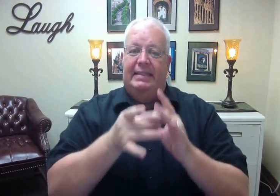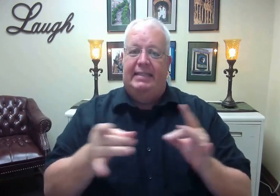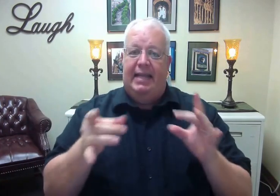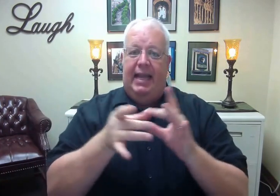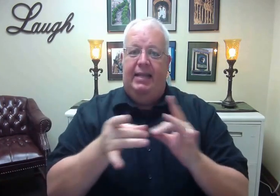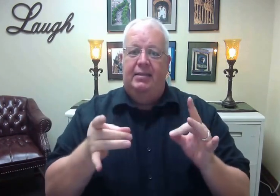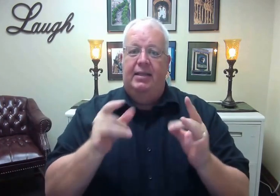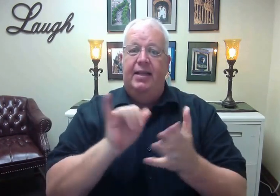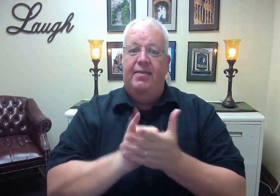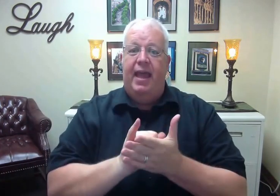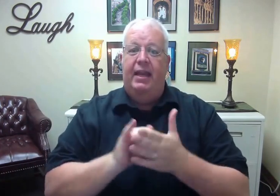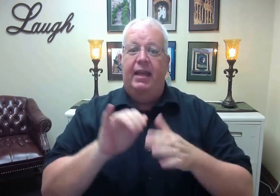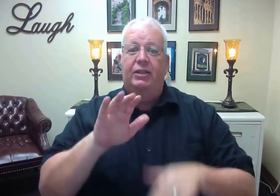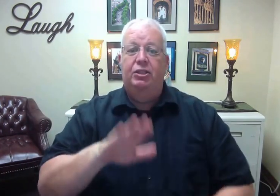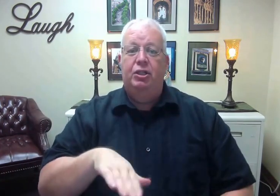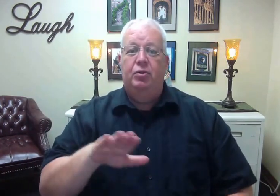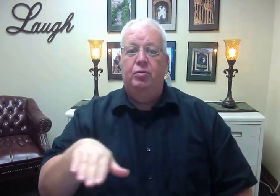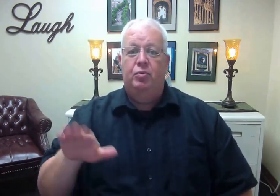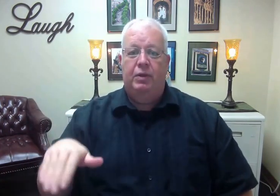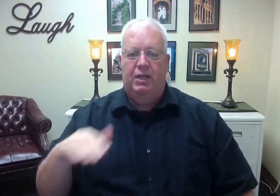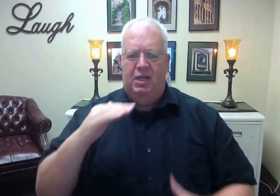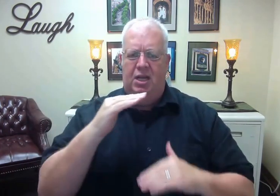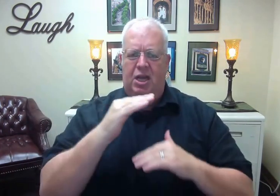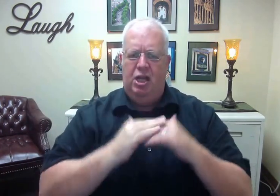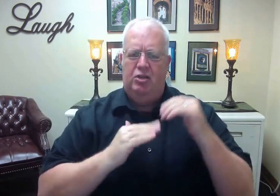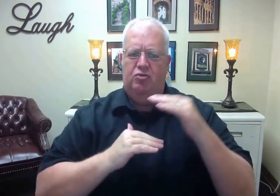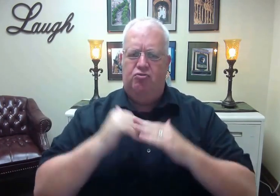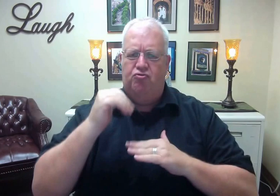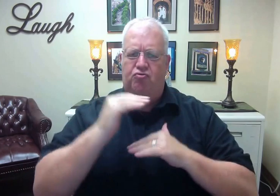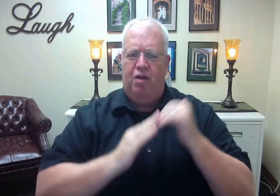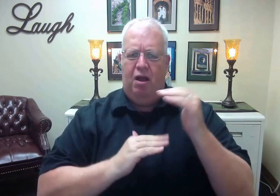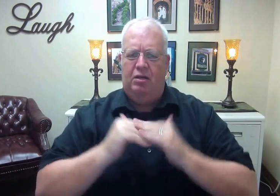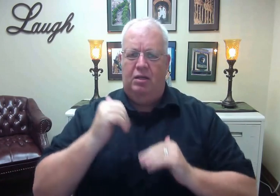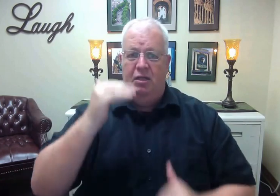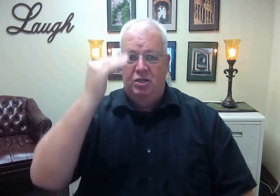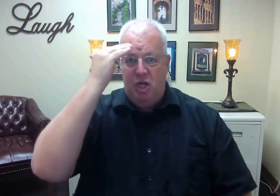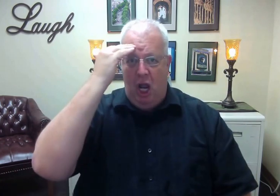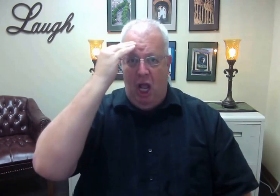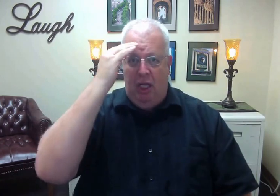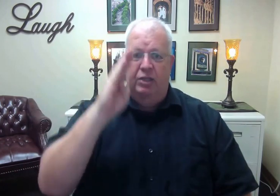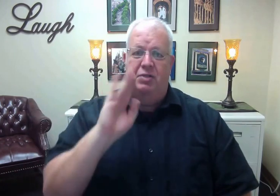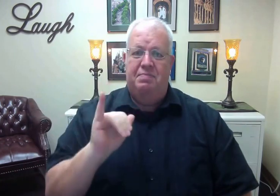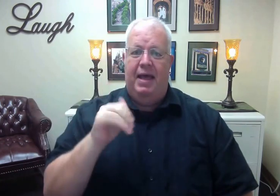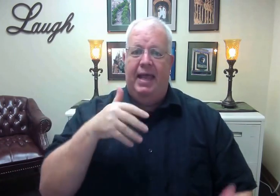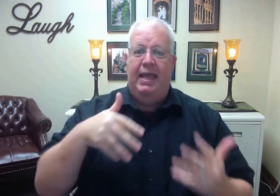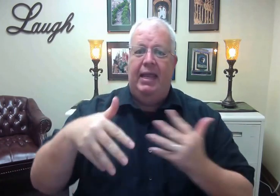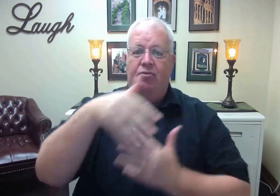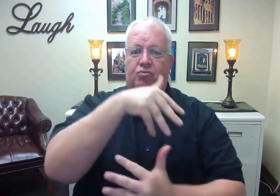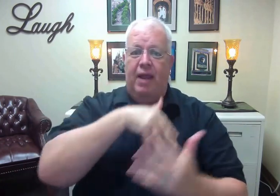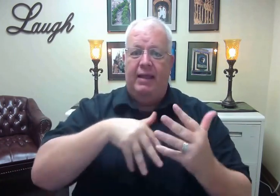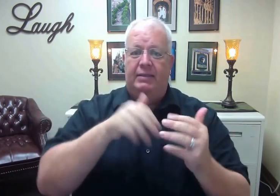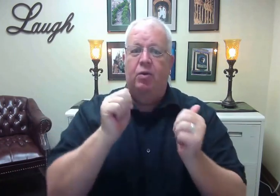This states that children construct knowledge by interacting with their